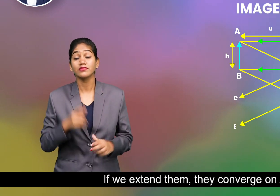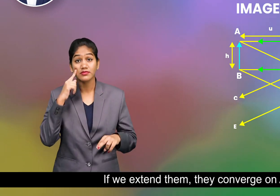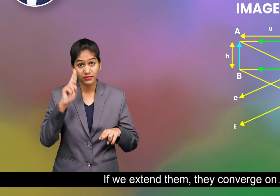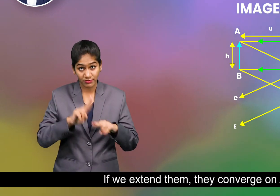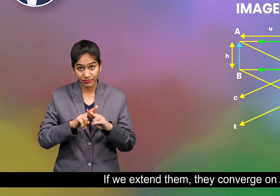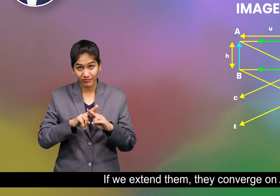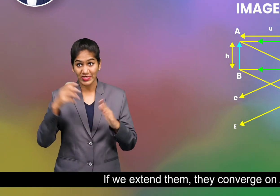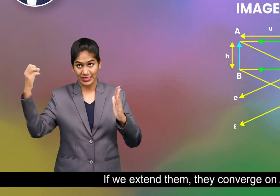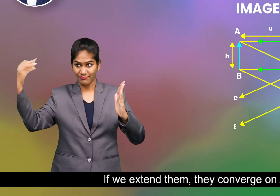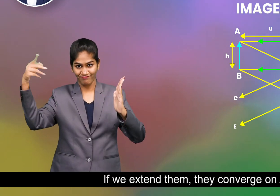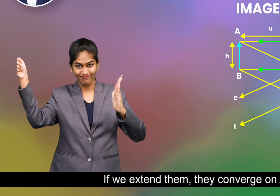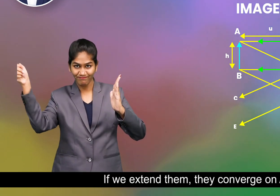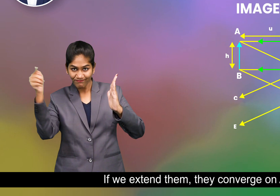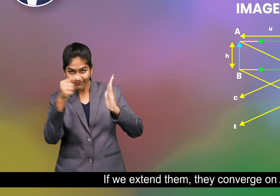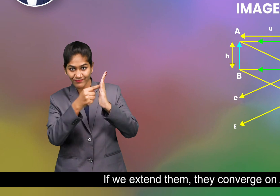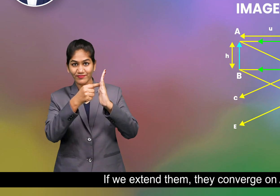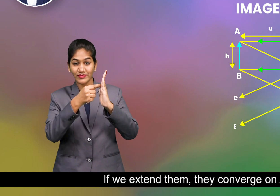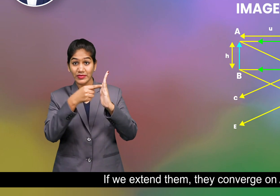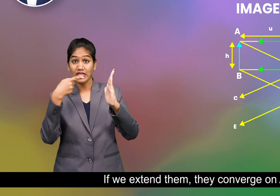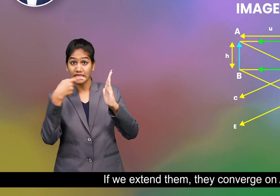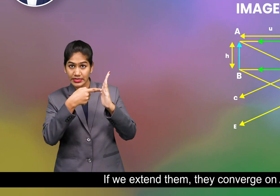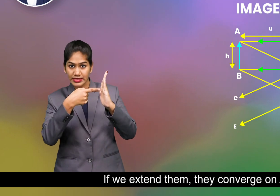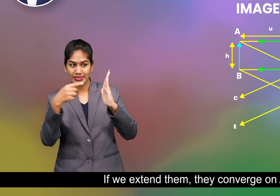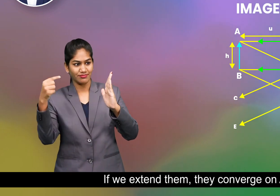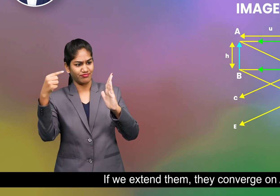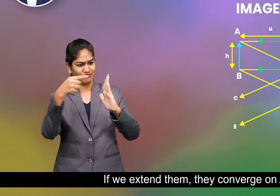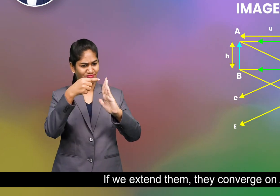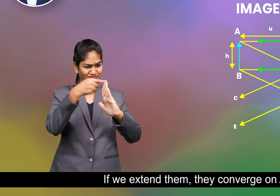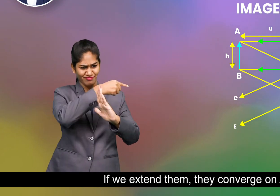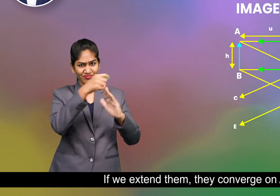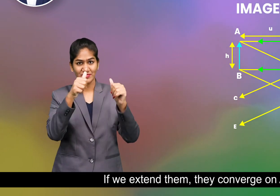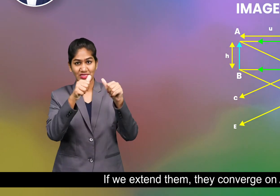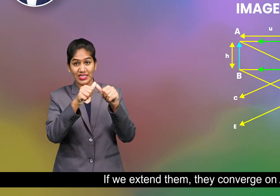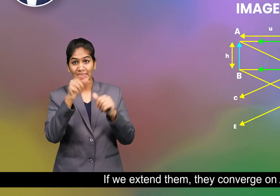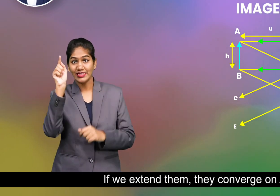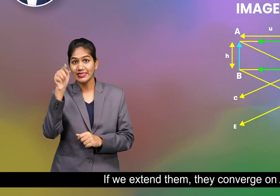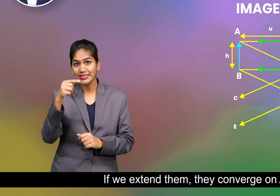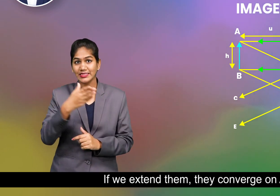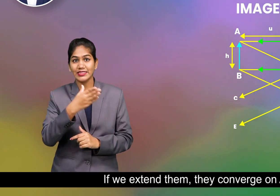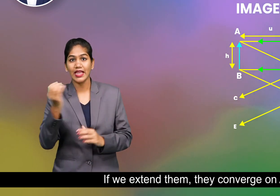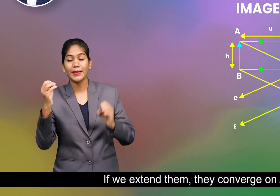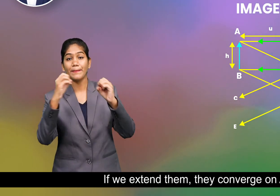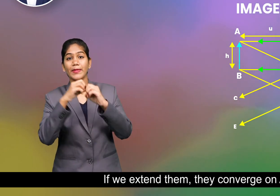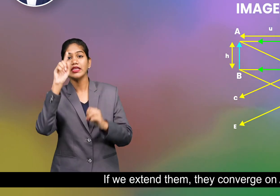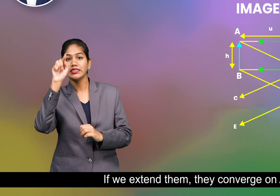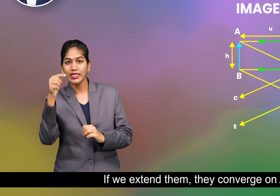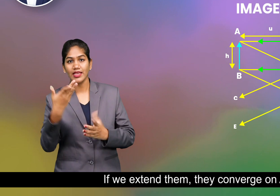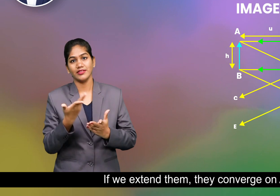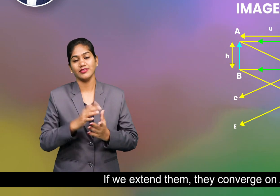If we extend them, they converge on A dash and B dash.